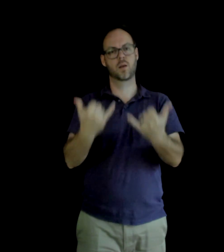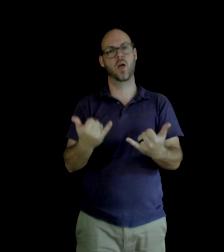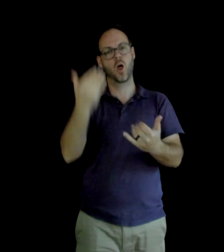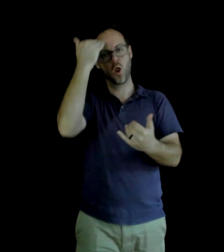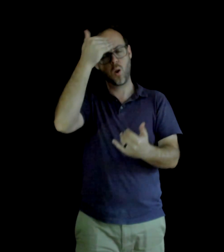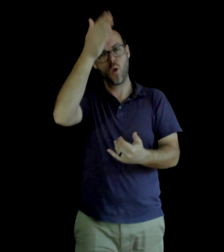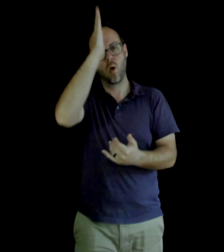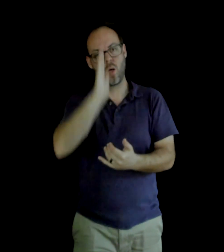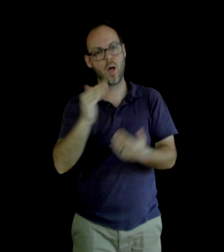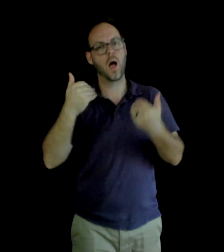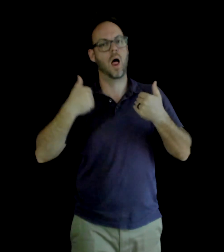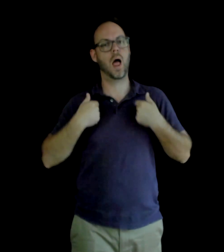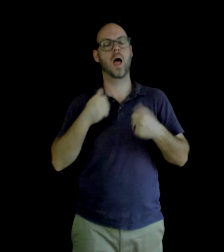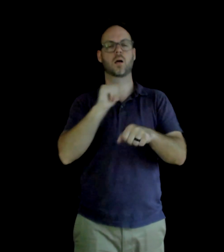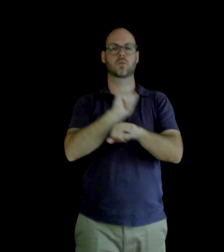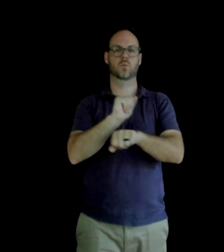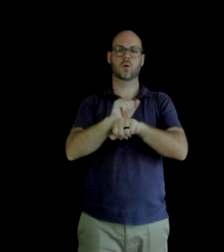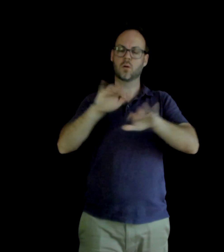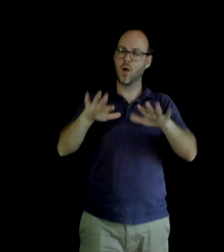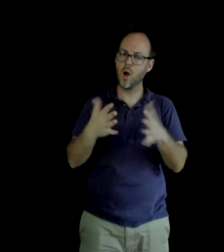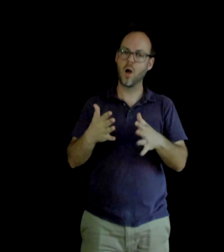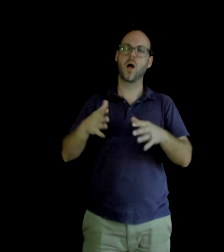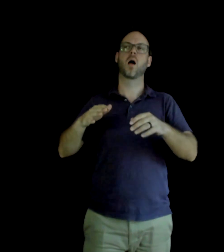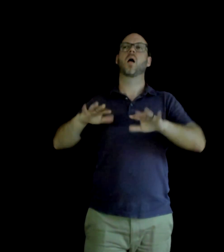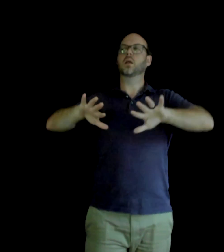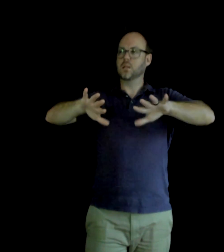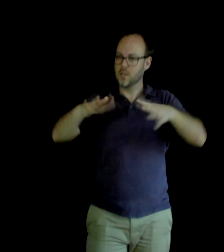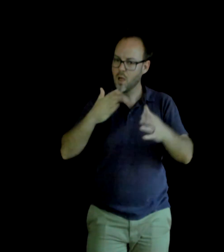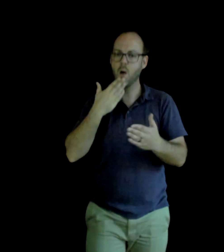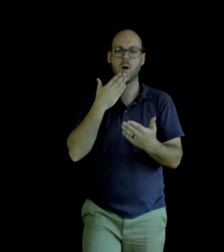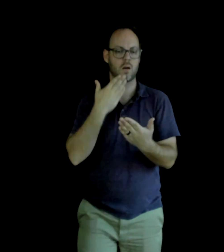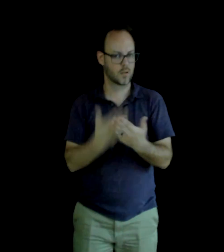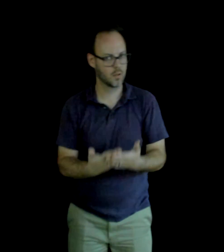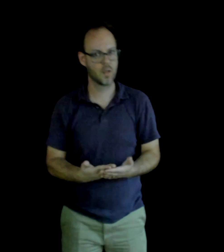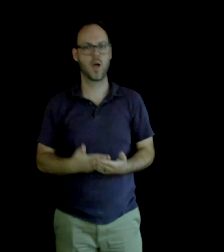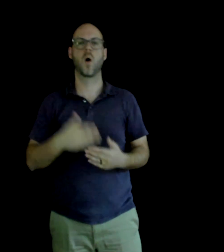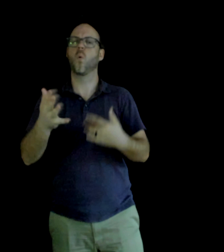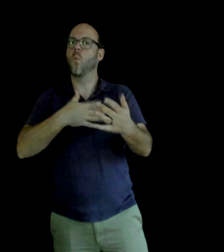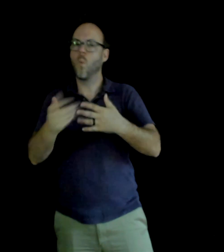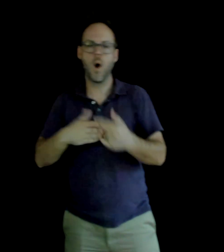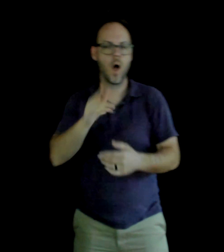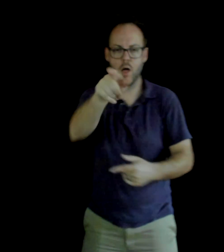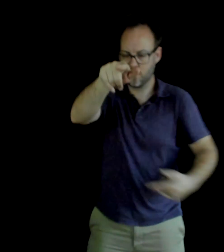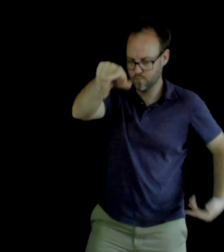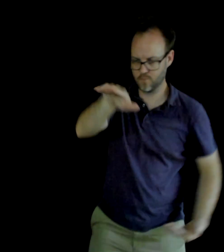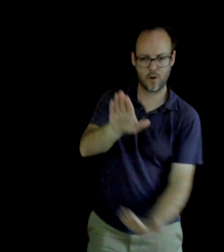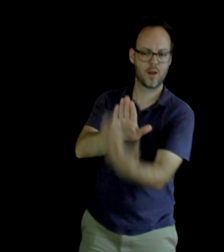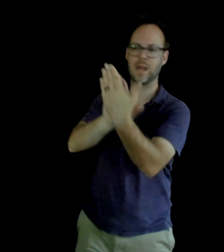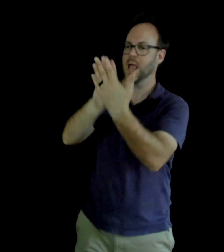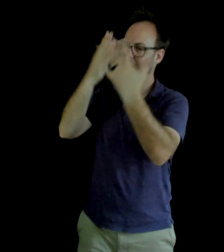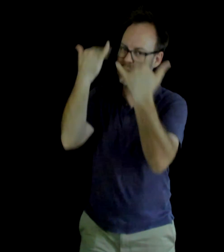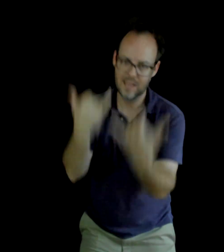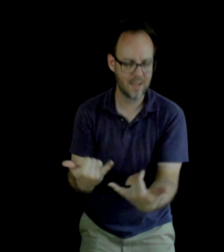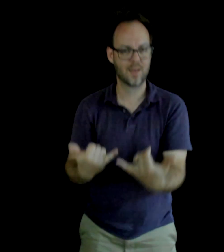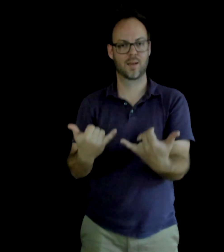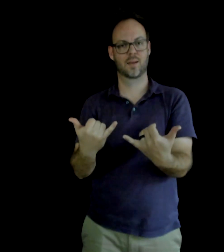day, knowing that God has worked and that he is good and that whatever you're up against